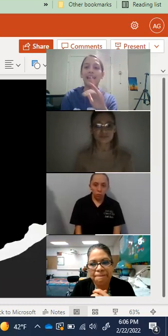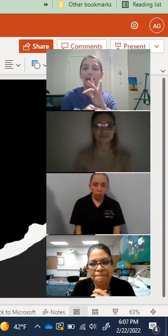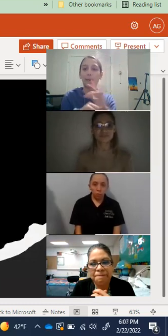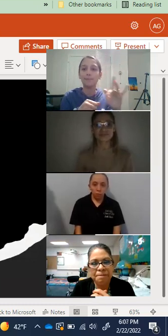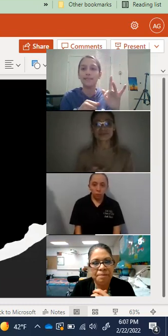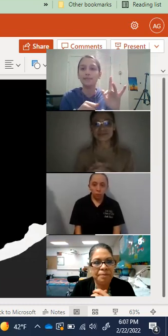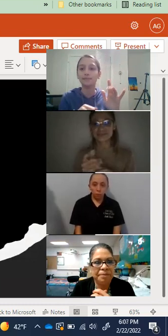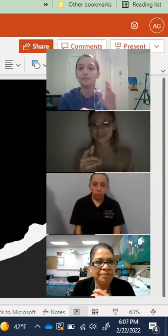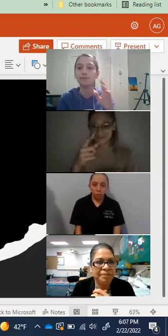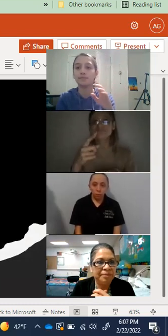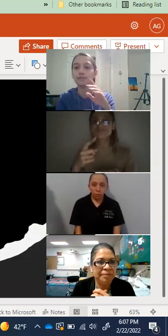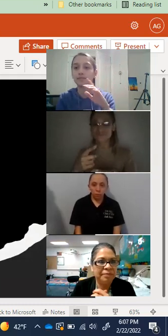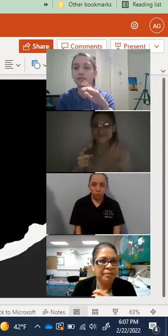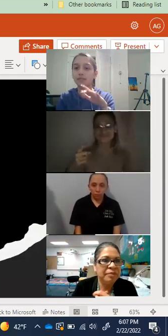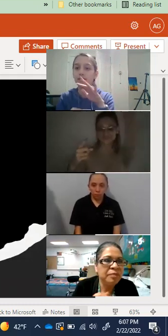Empty.